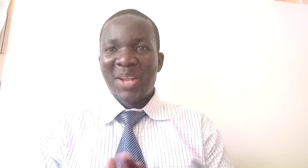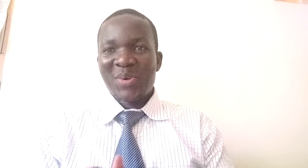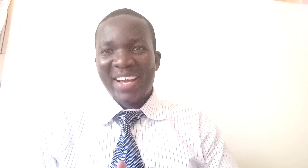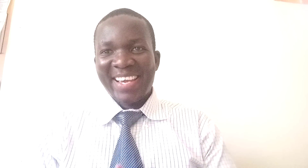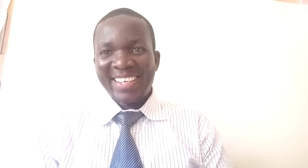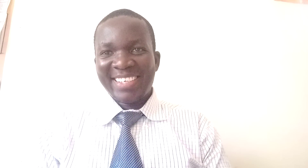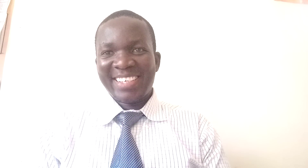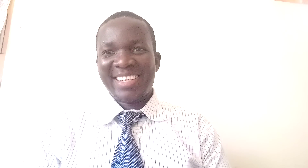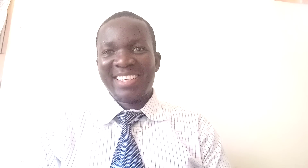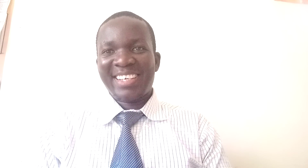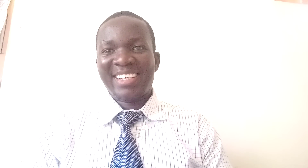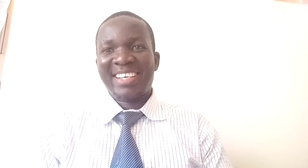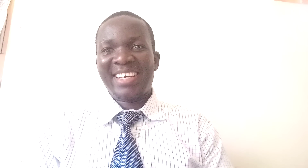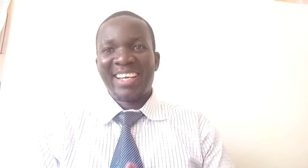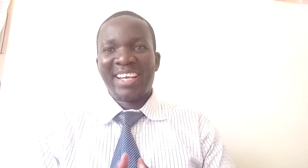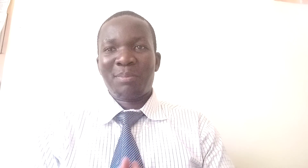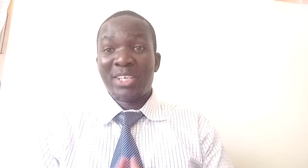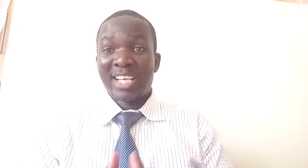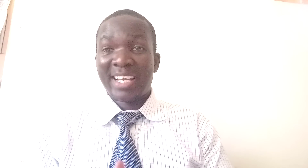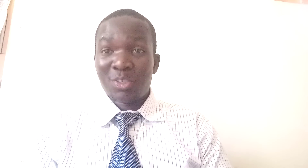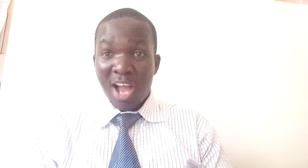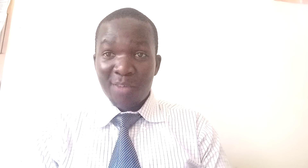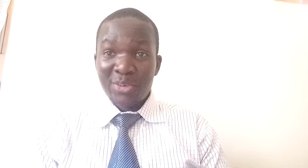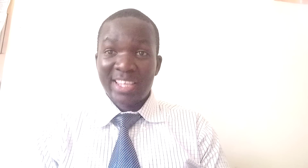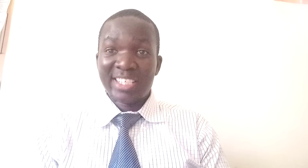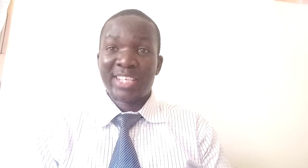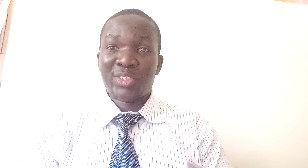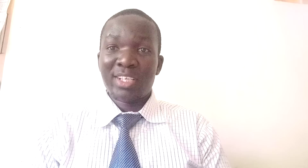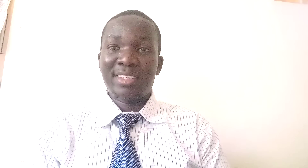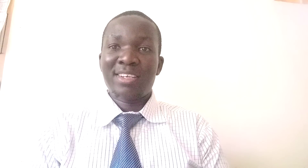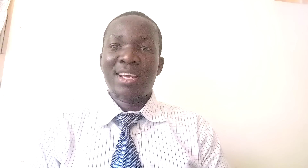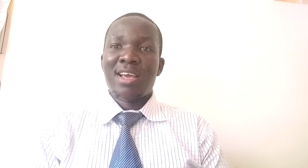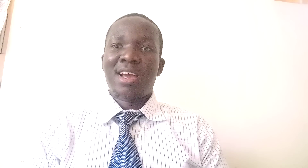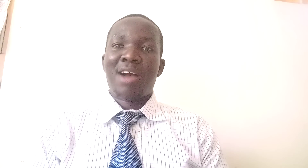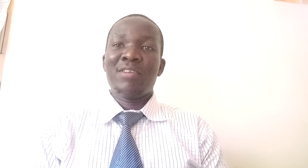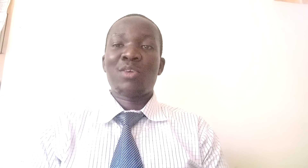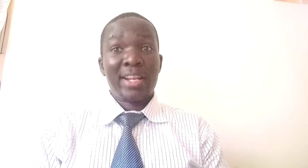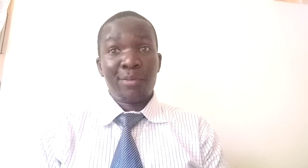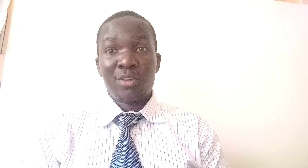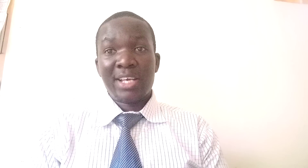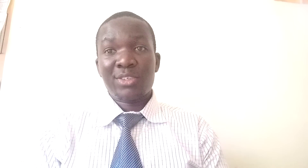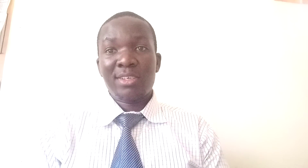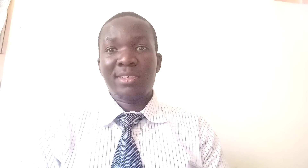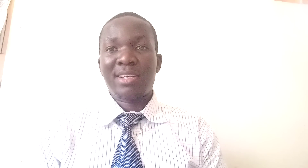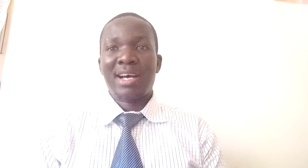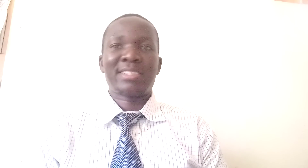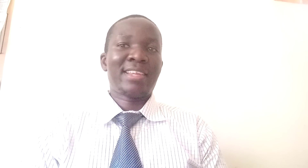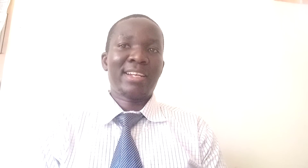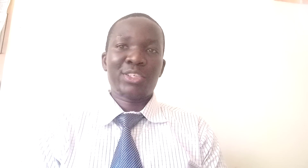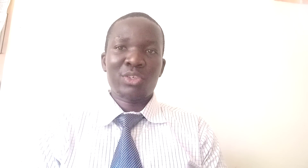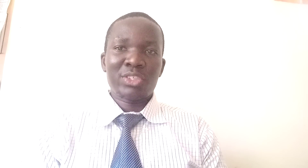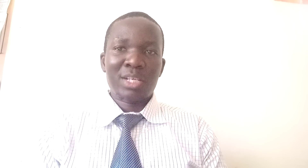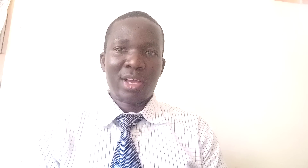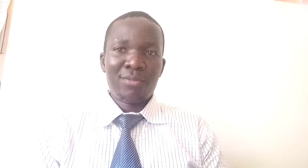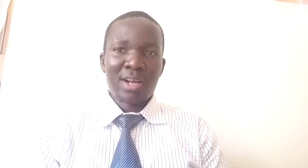Hello again. Pleasure again to have you in this lesson, a very wonderful lesson, as other lessons that we have